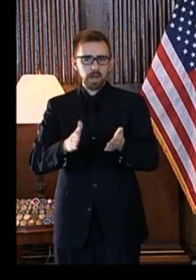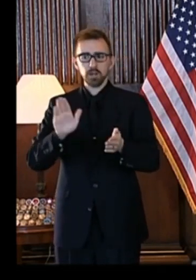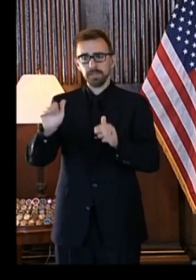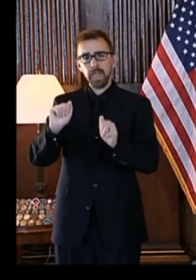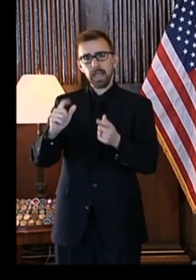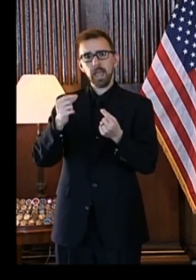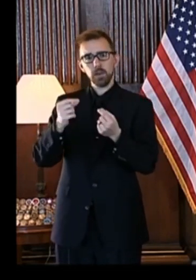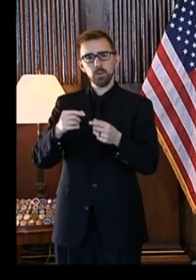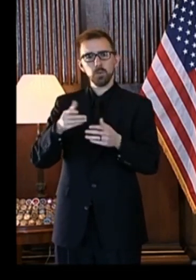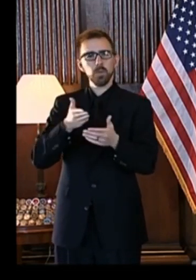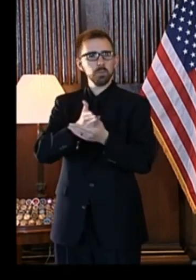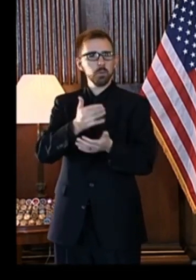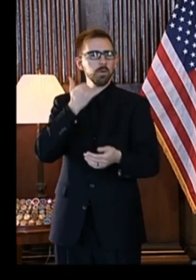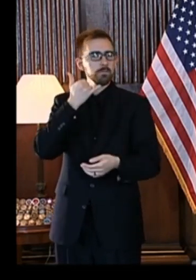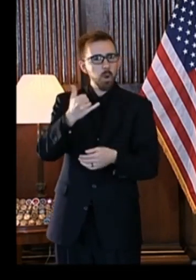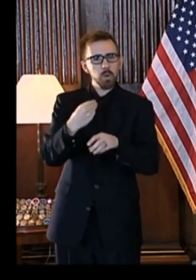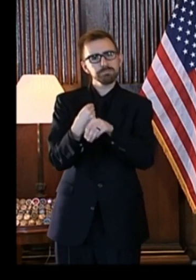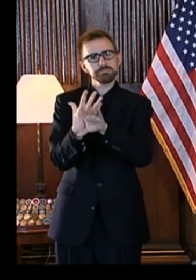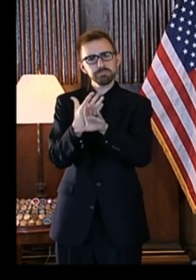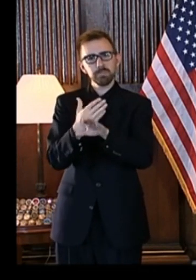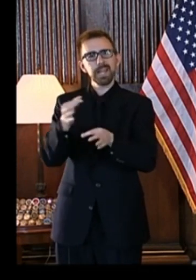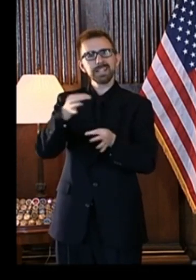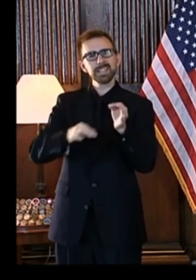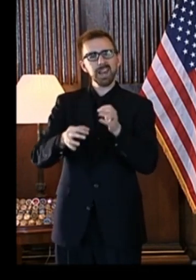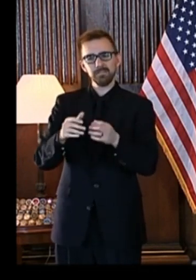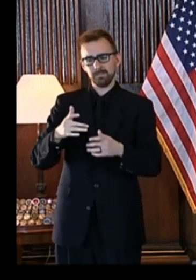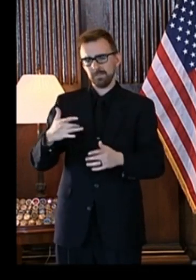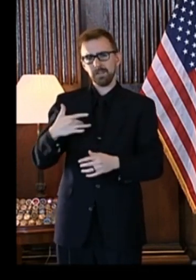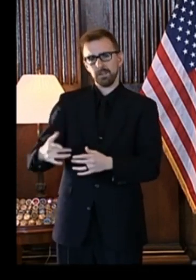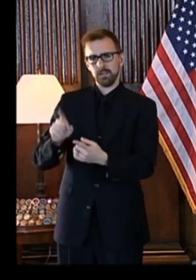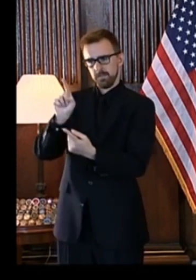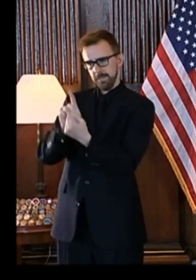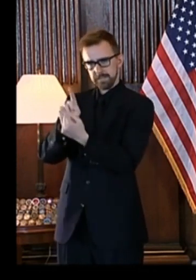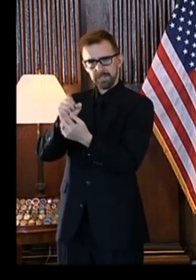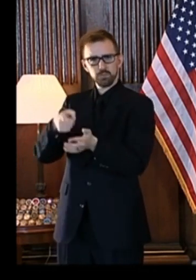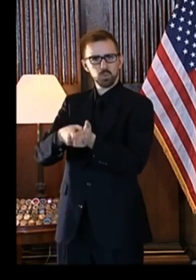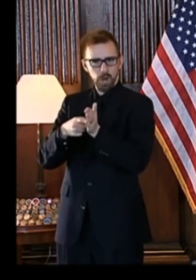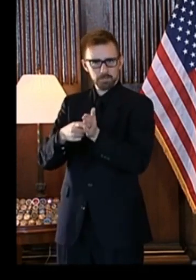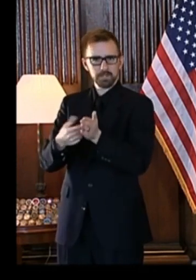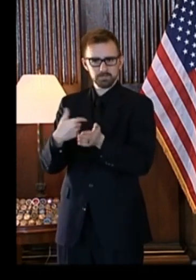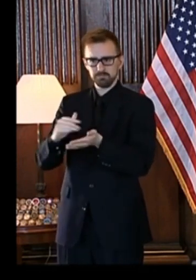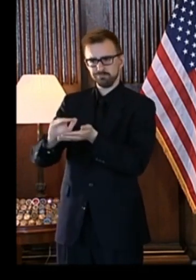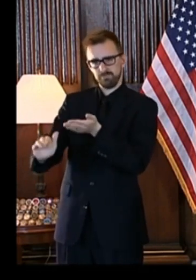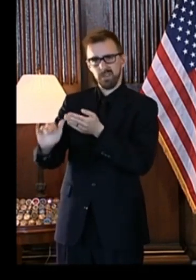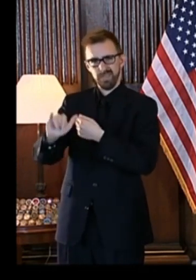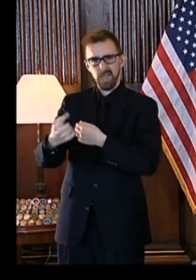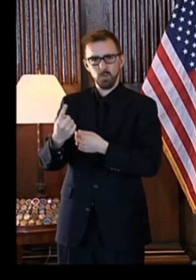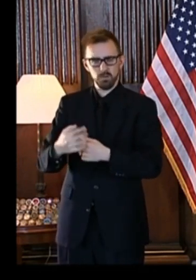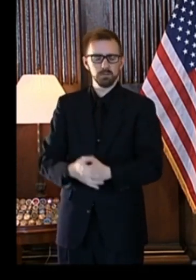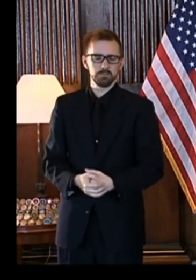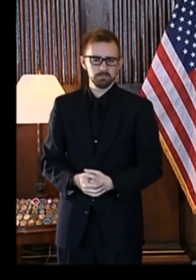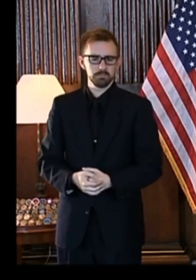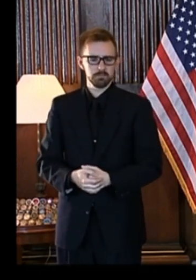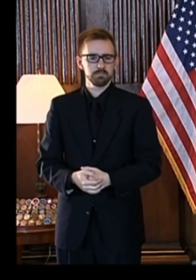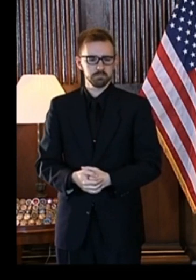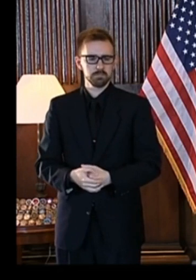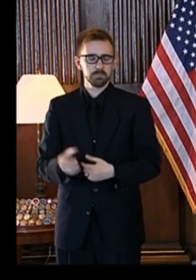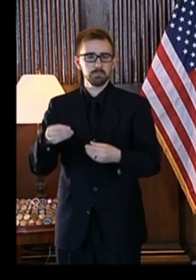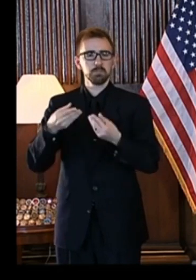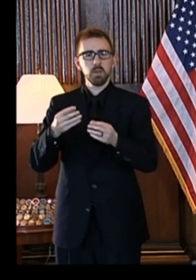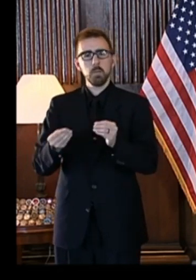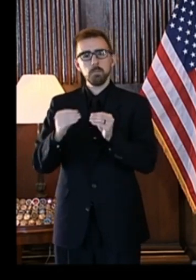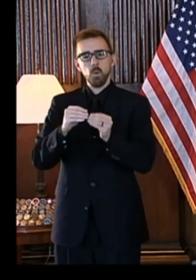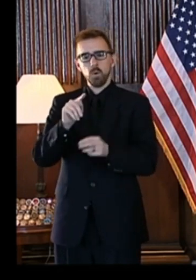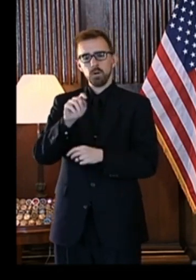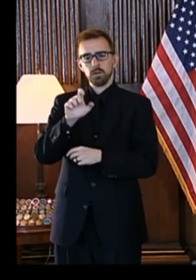work by telephone rather than the traditional face-to-face requirement. Our service providers have dramatically ramped up their use of